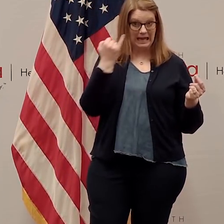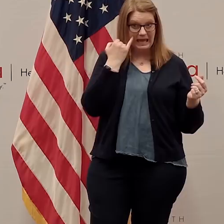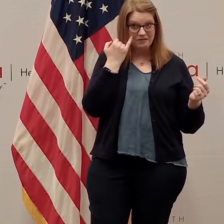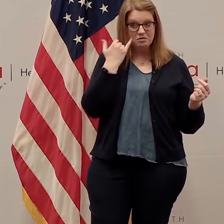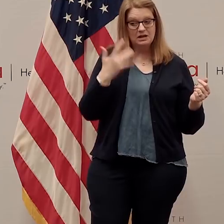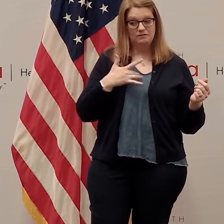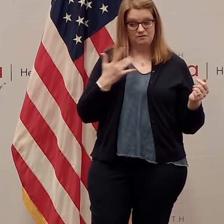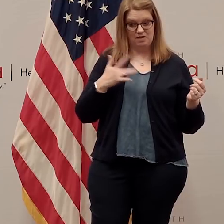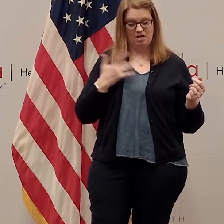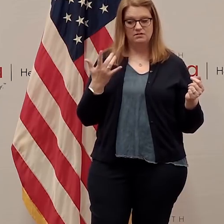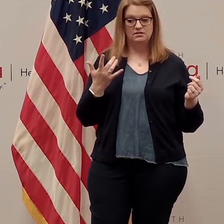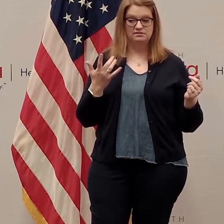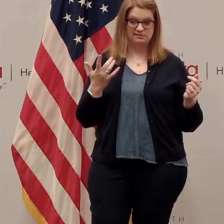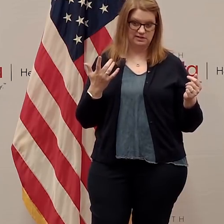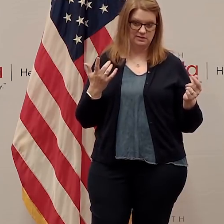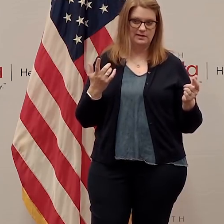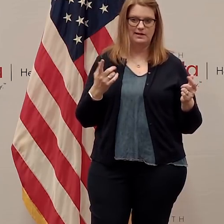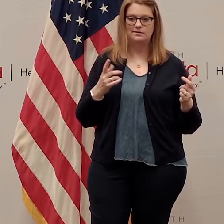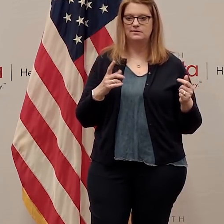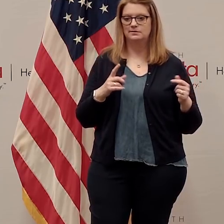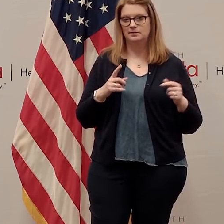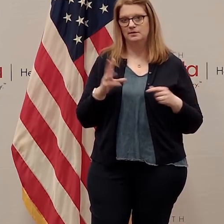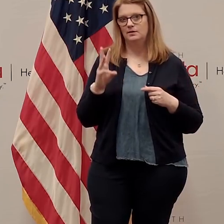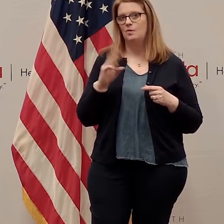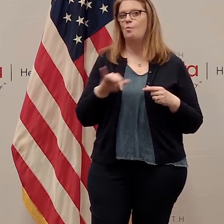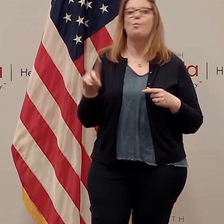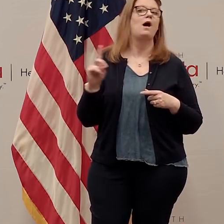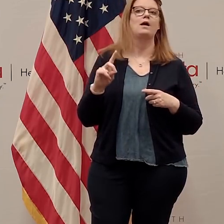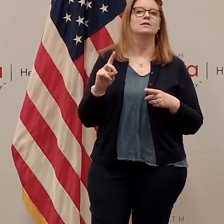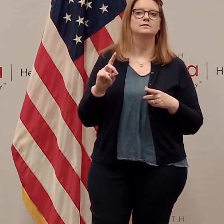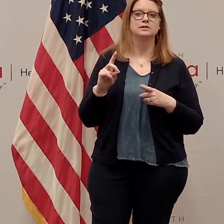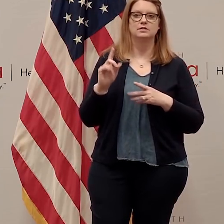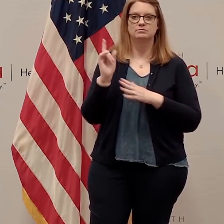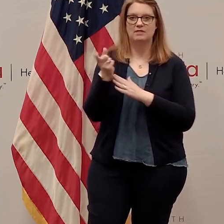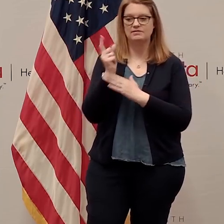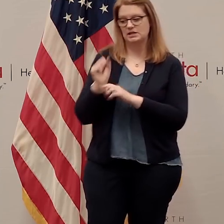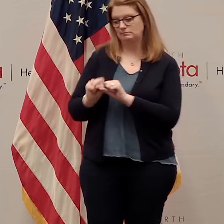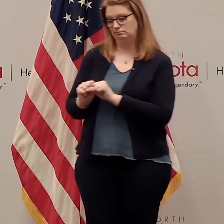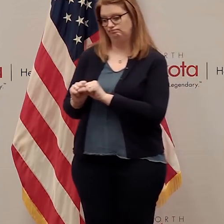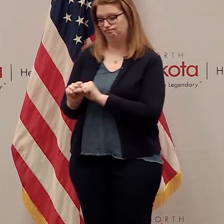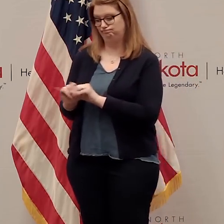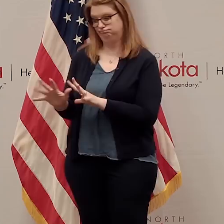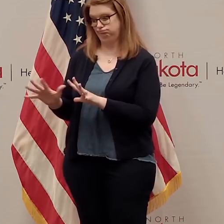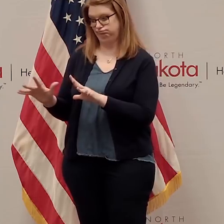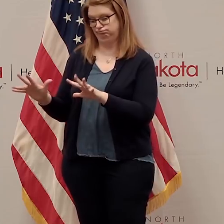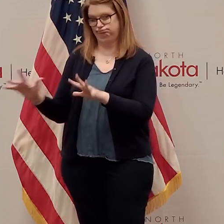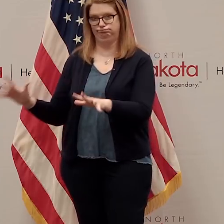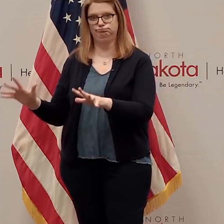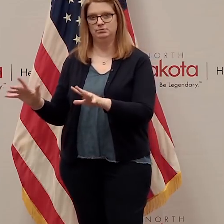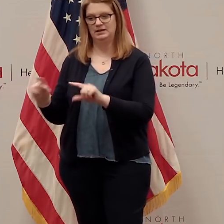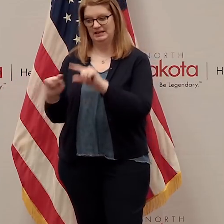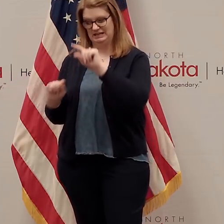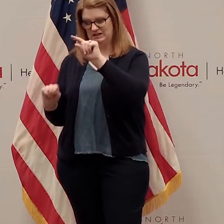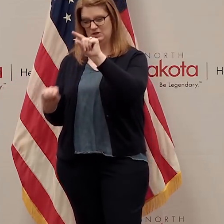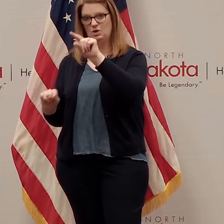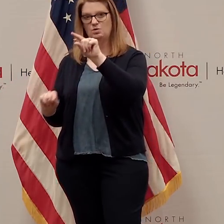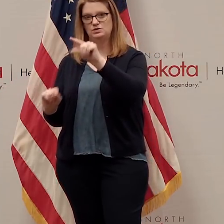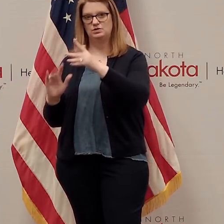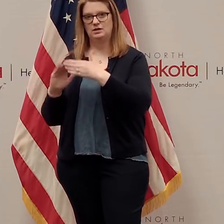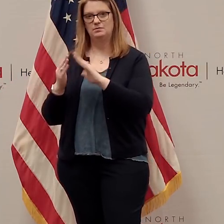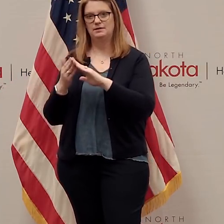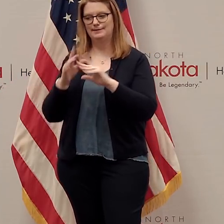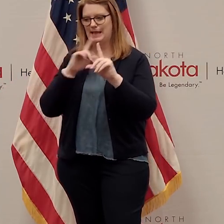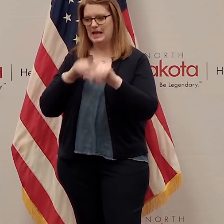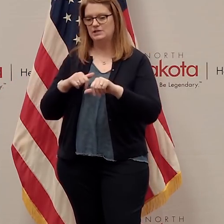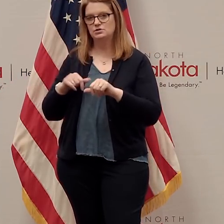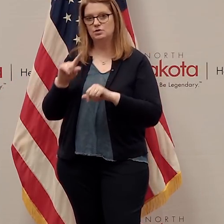dramatic difference, or if we thought that there was sort of some kind of wild, uncontrolled community spread happening in those communities, the answer to that